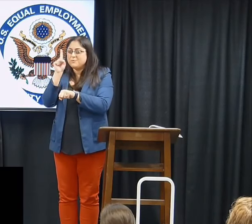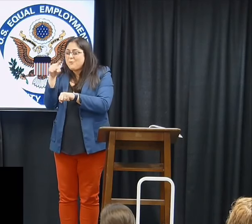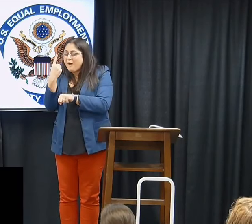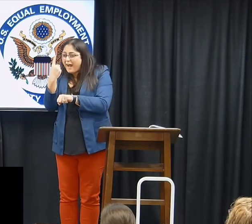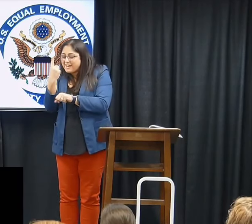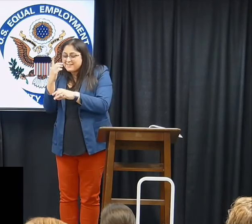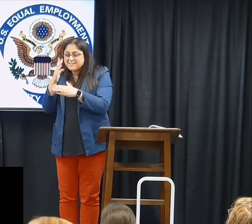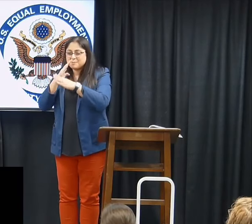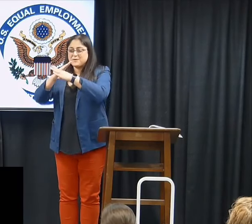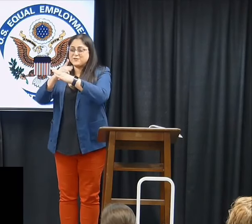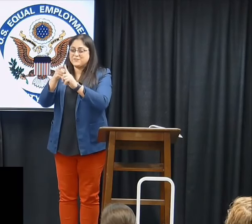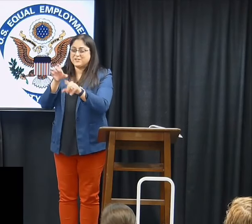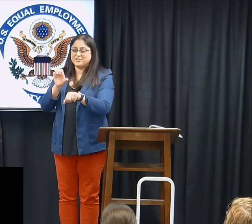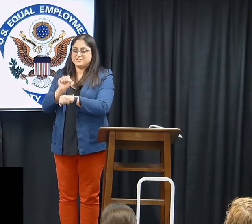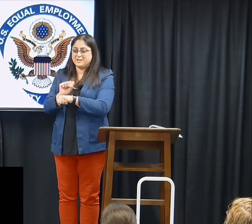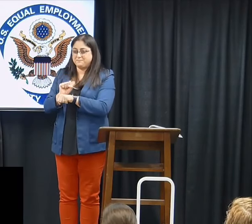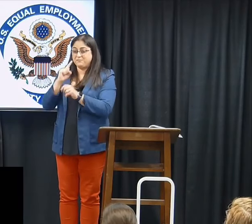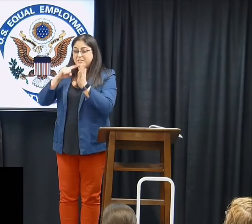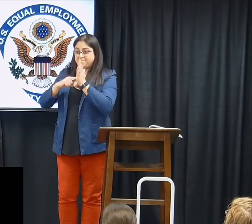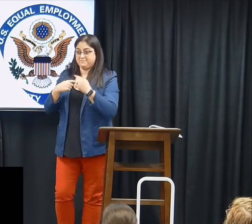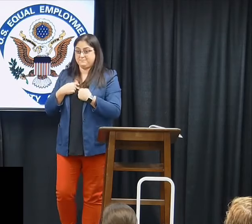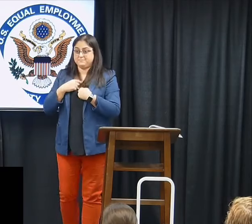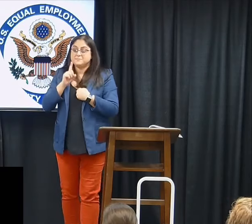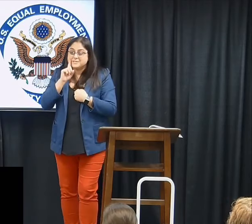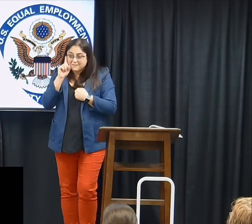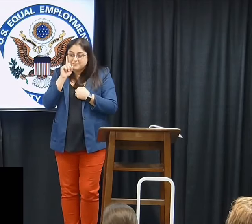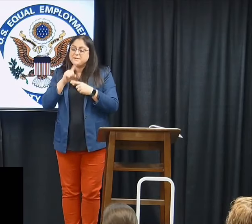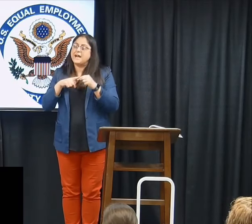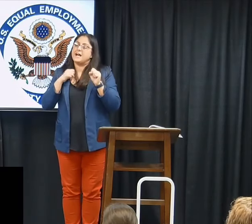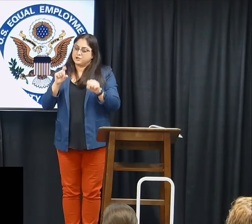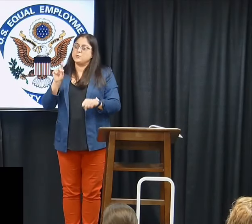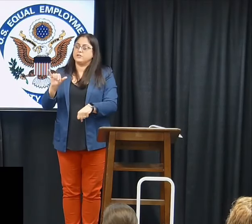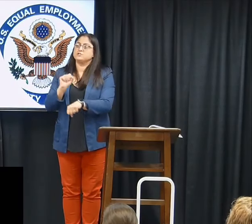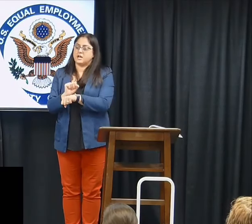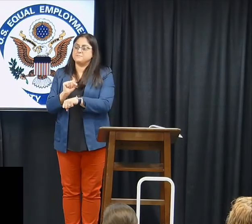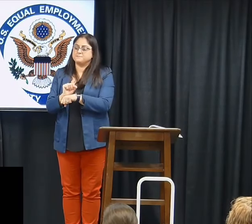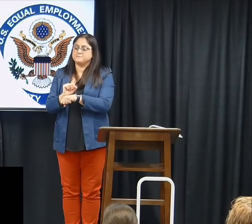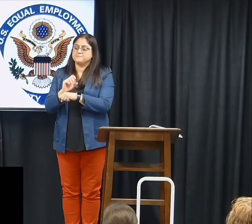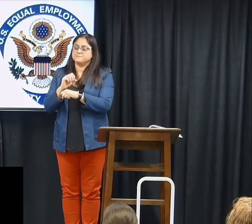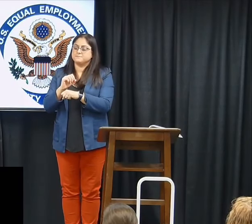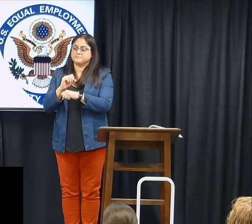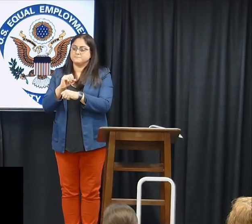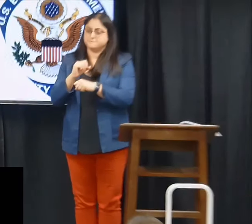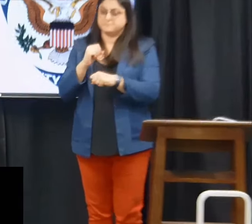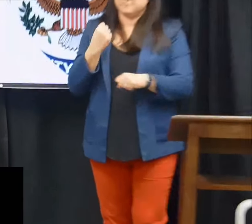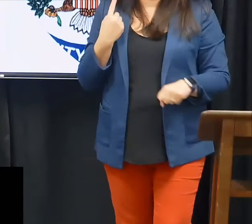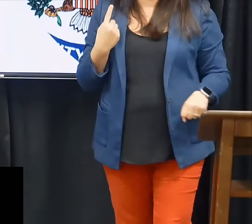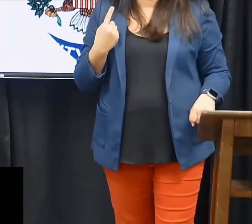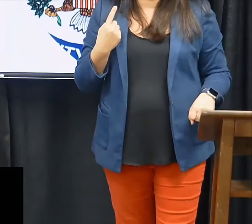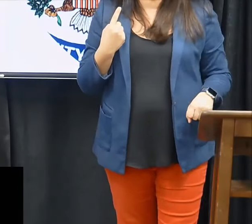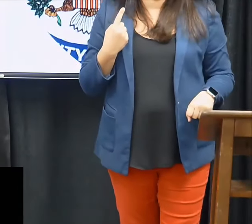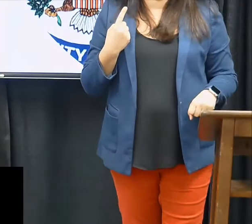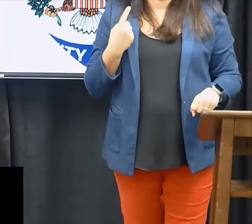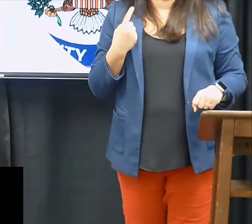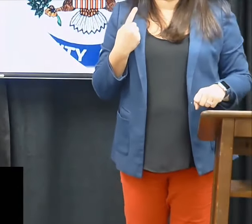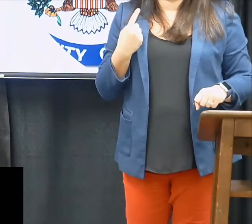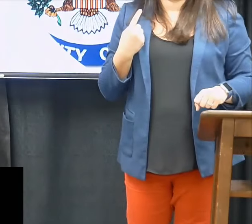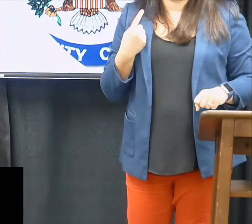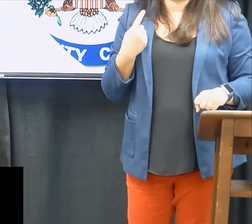It means things that prevent you from doing your job. I'm deaf, I can do my job, but